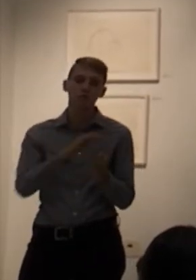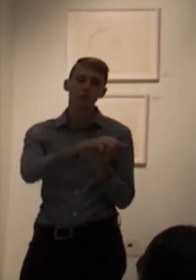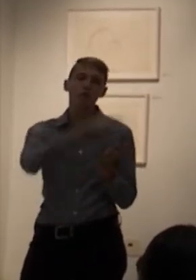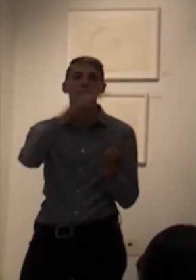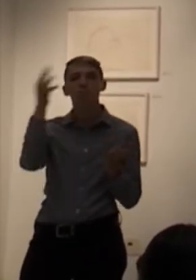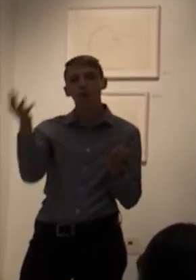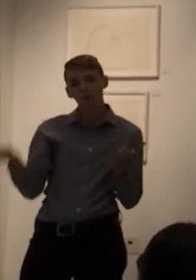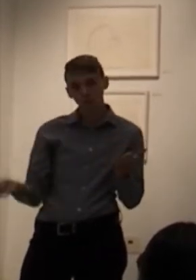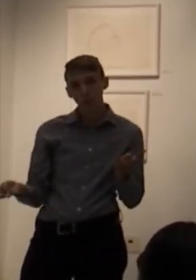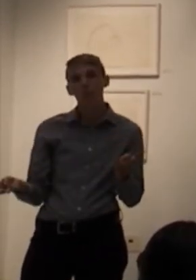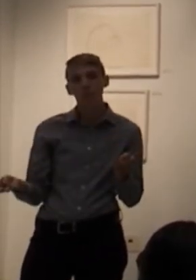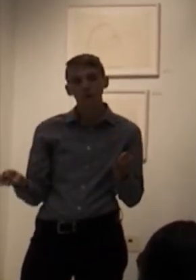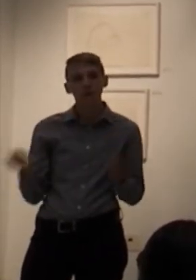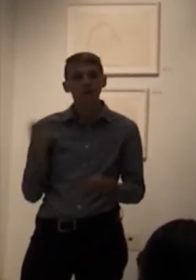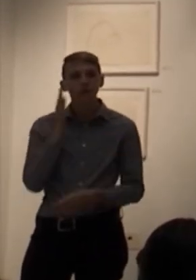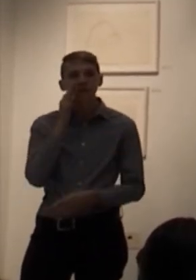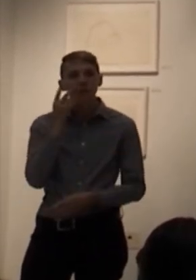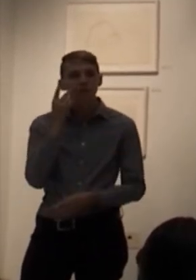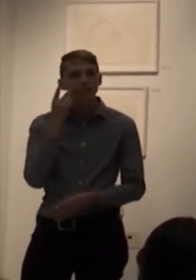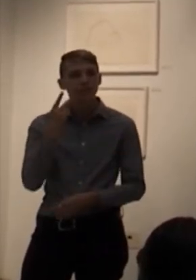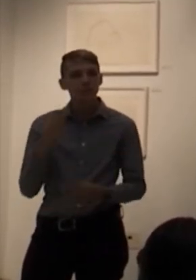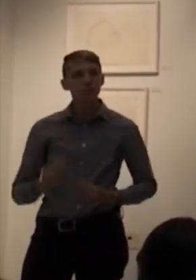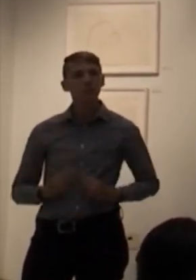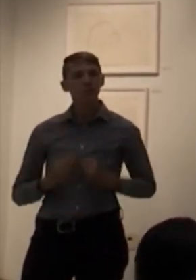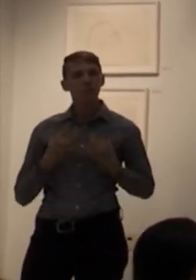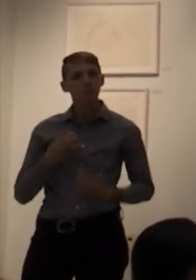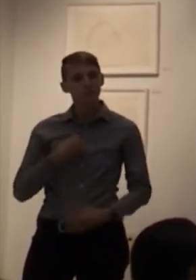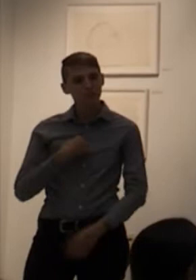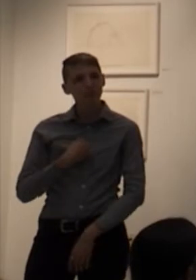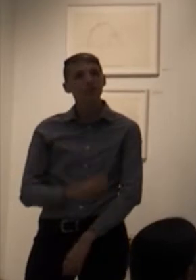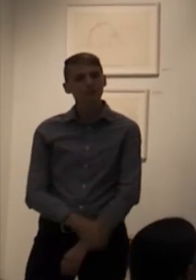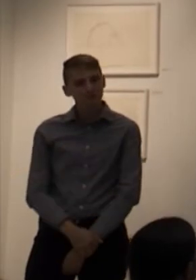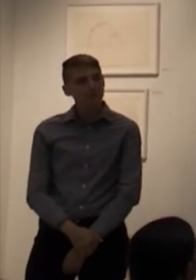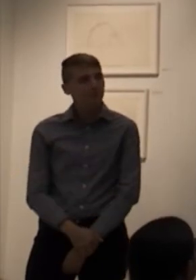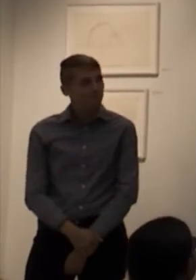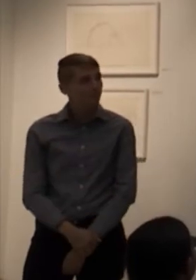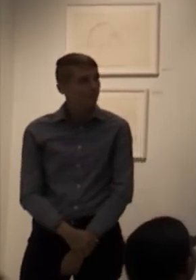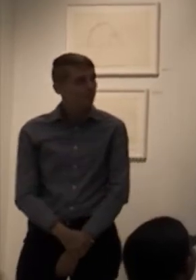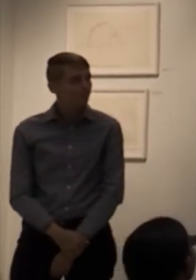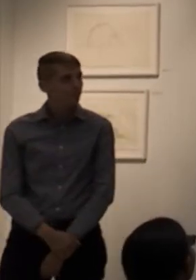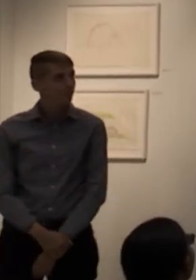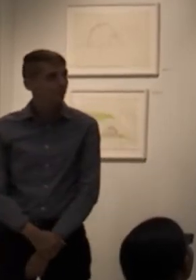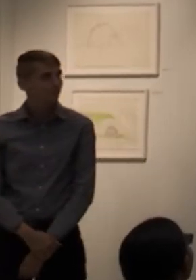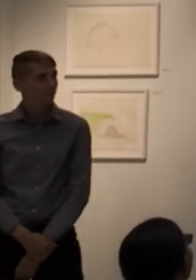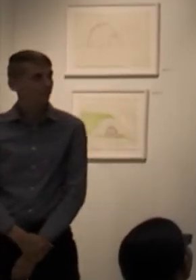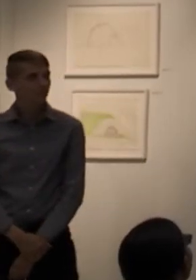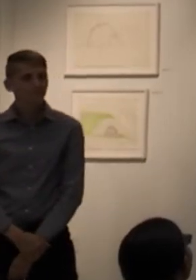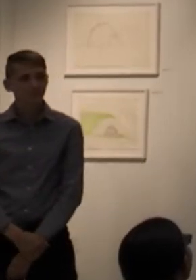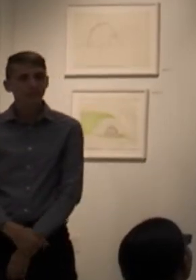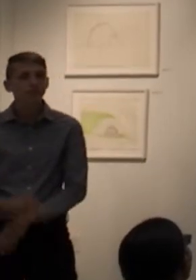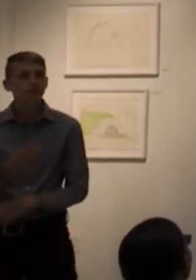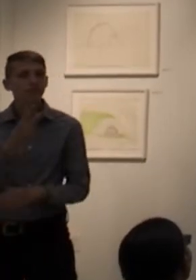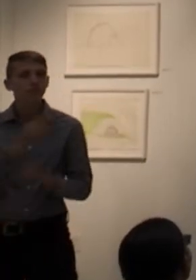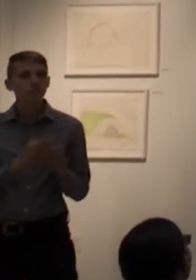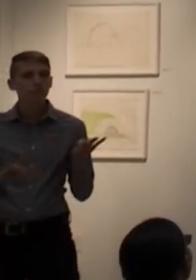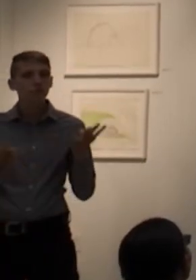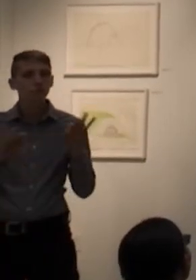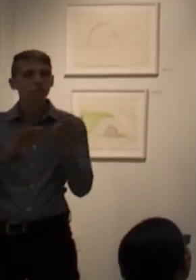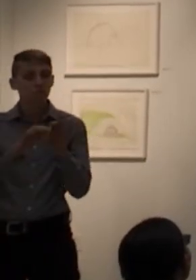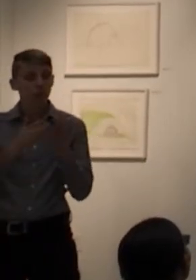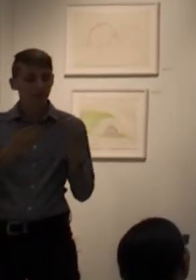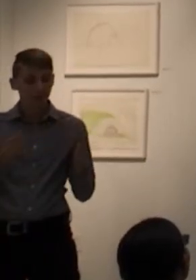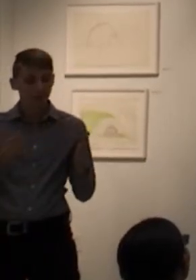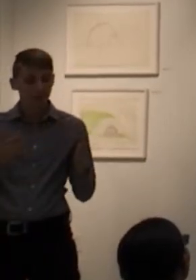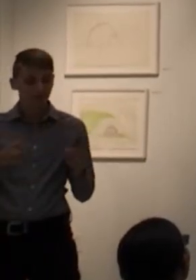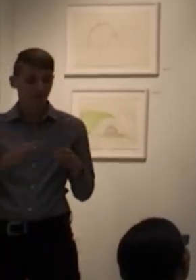and you'll see how that has influenced. Okay. The key things in terms of what we look at